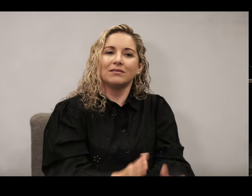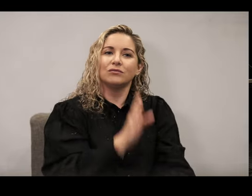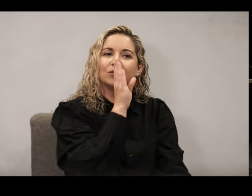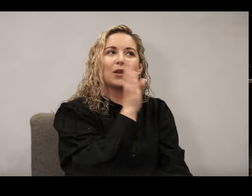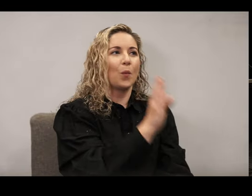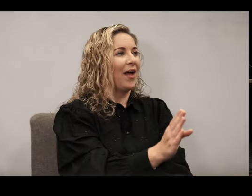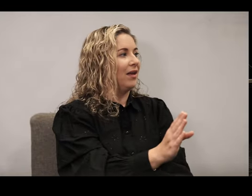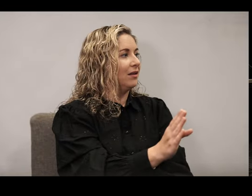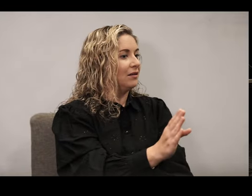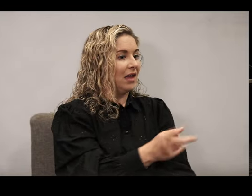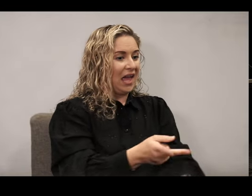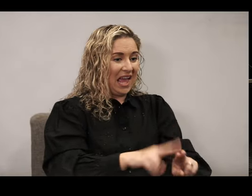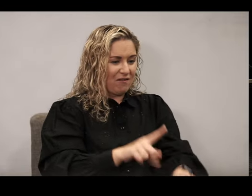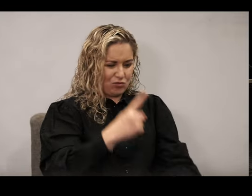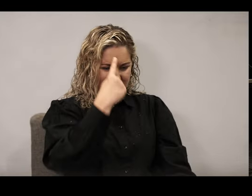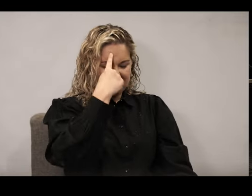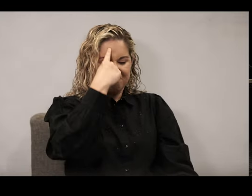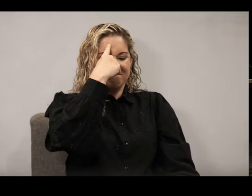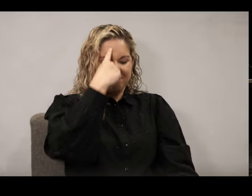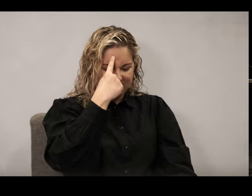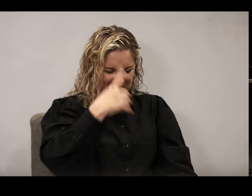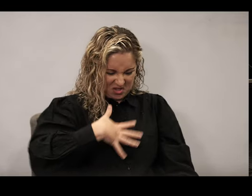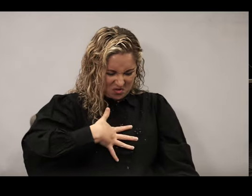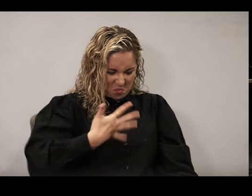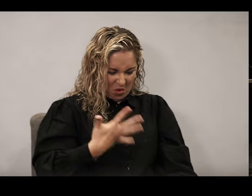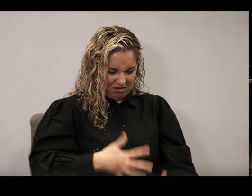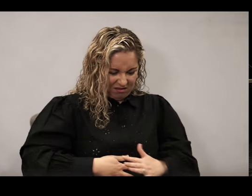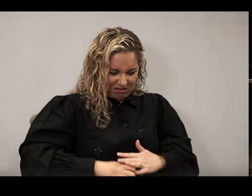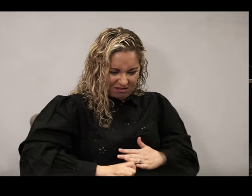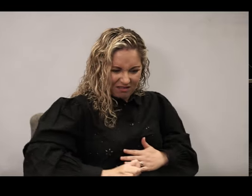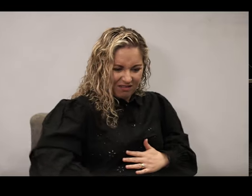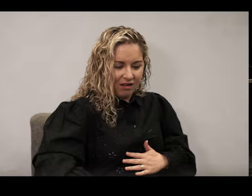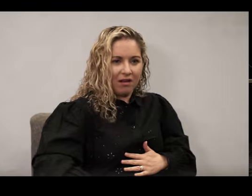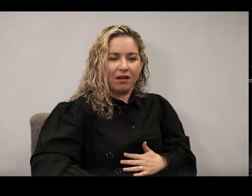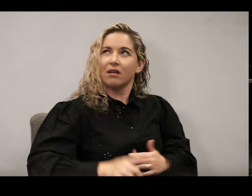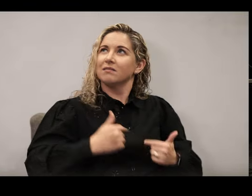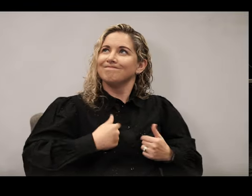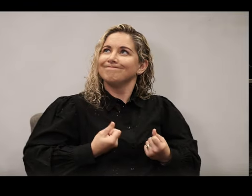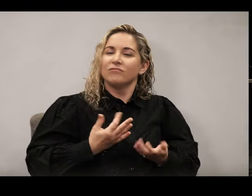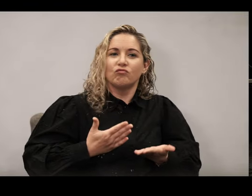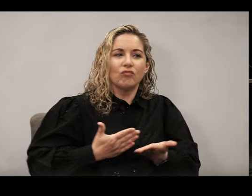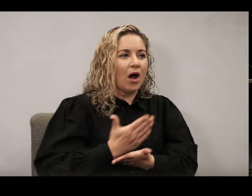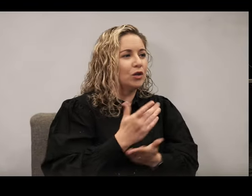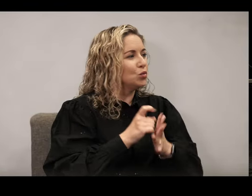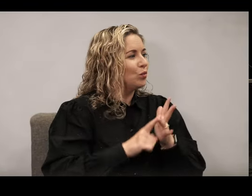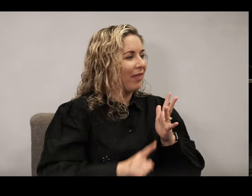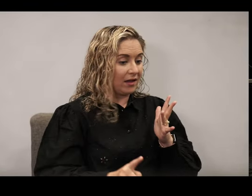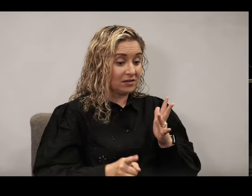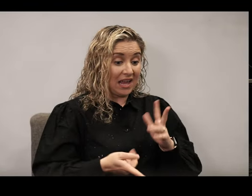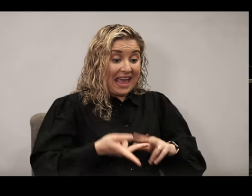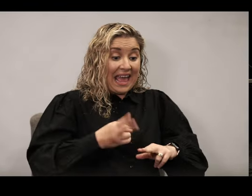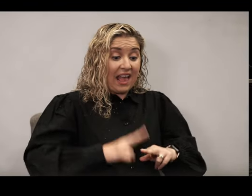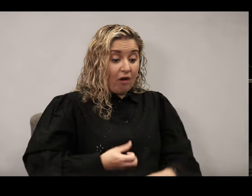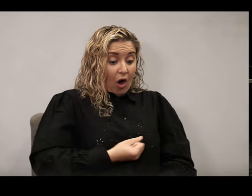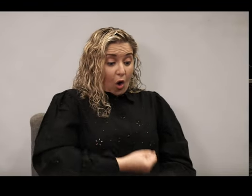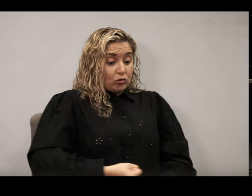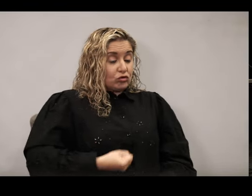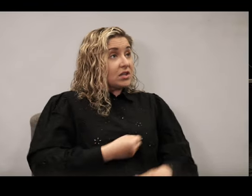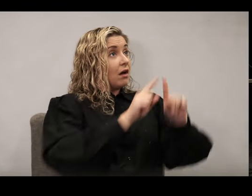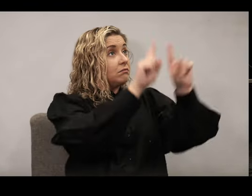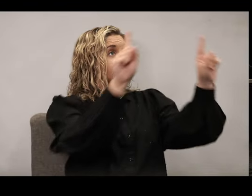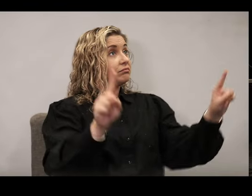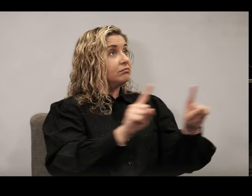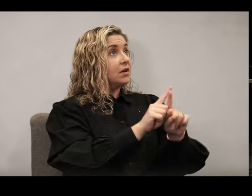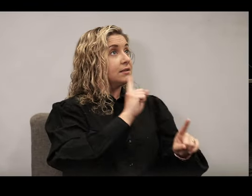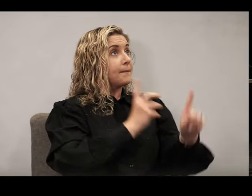has the right to take the life of another human, even the life inside us, even if the baby has genetic abnormalities, for example,